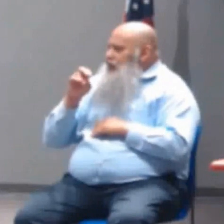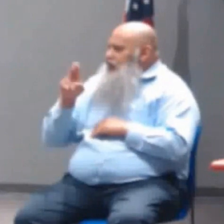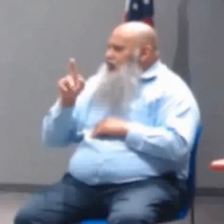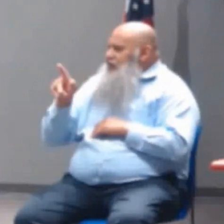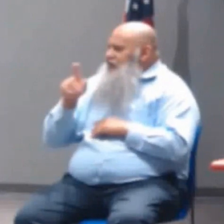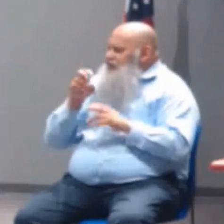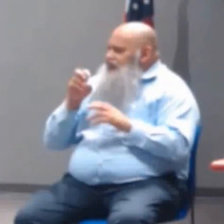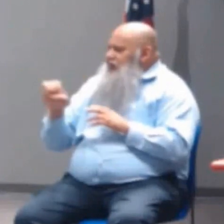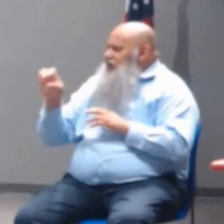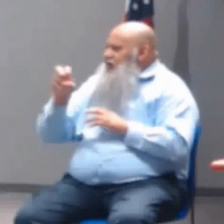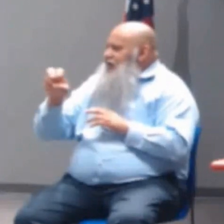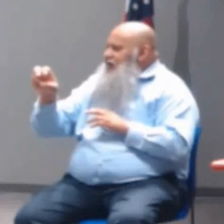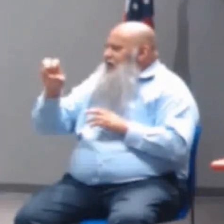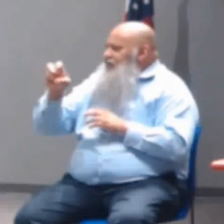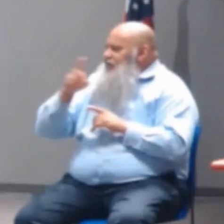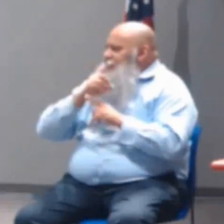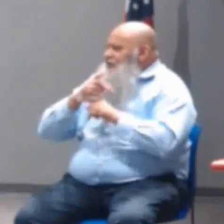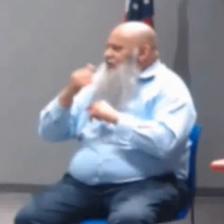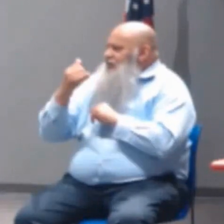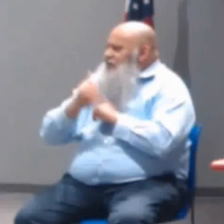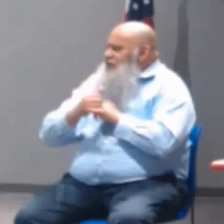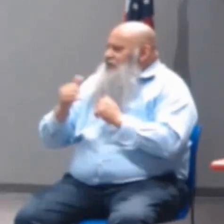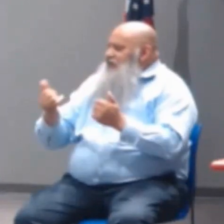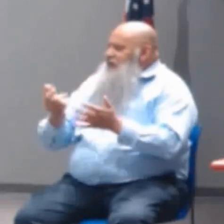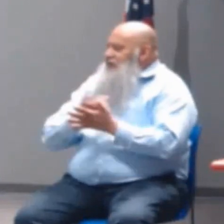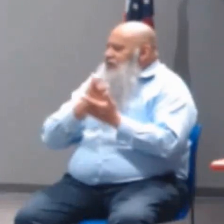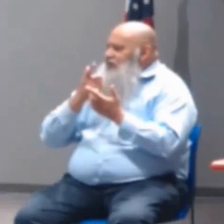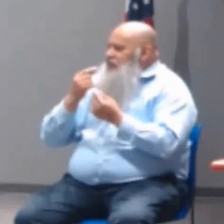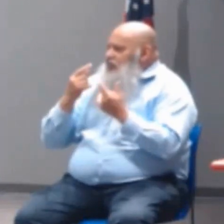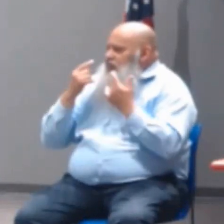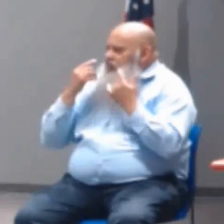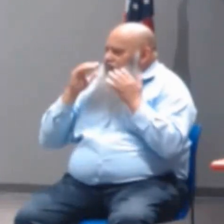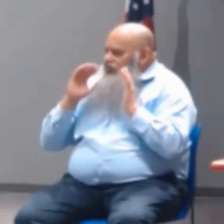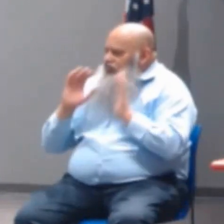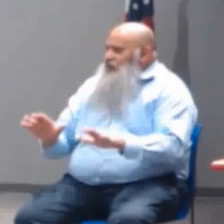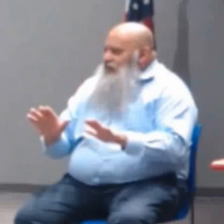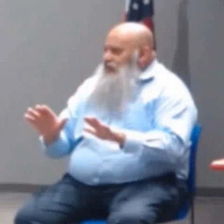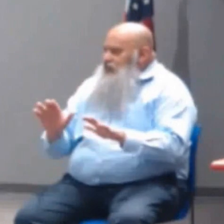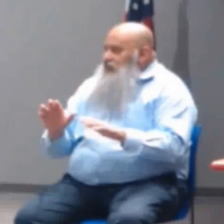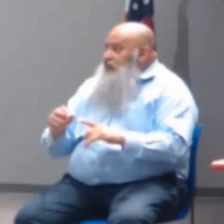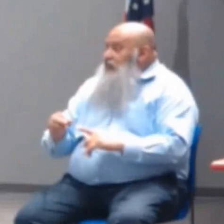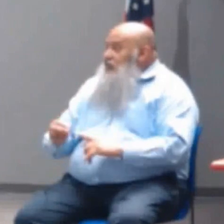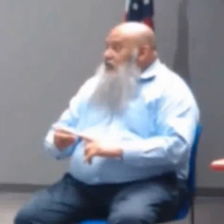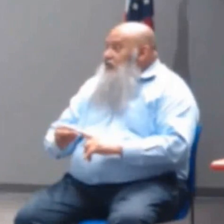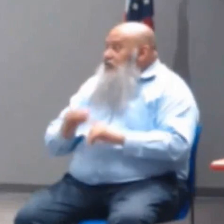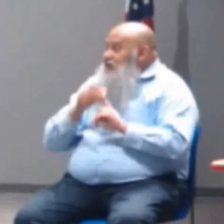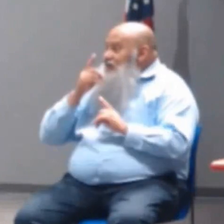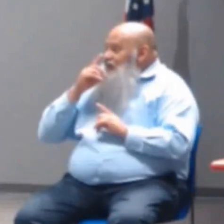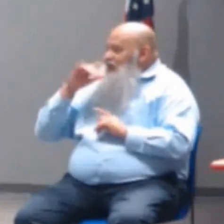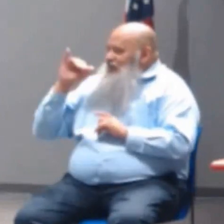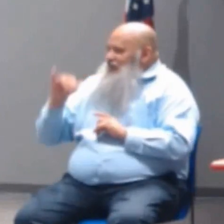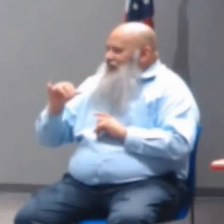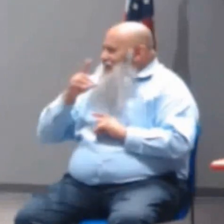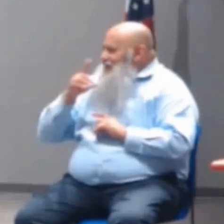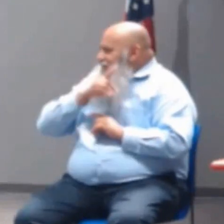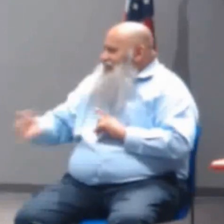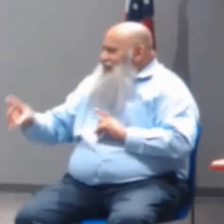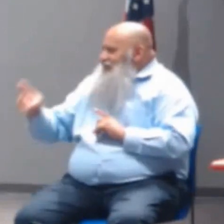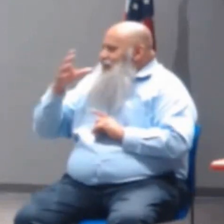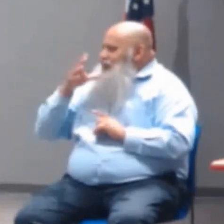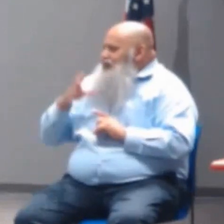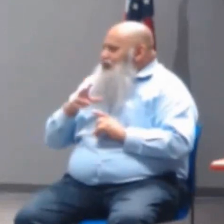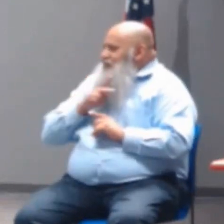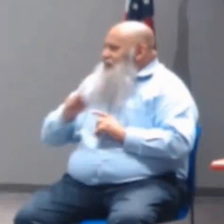across the land defending the nation, and everything was going great, except for that damn princess.